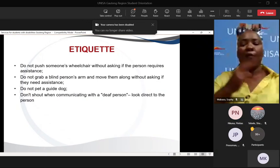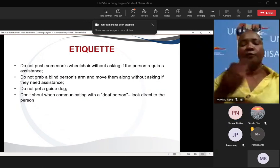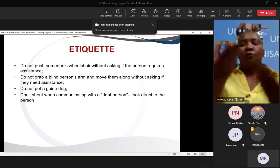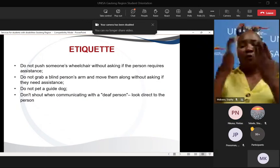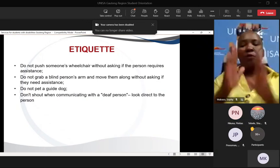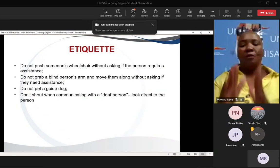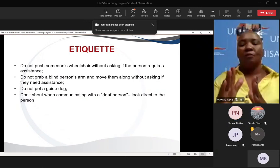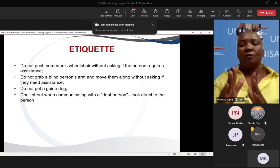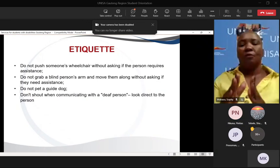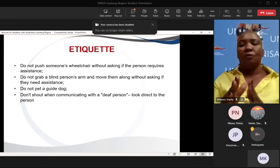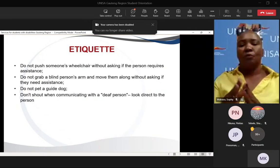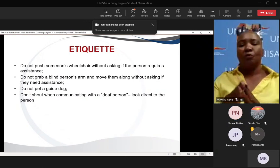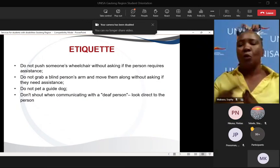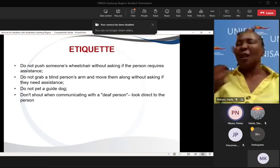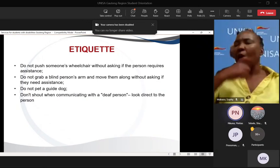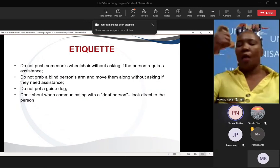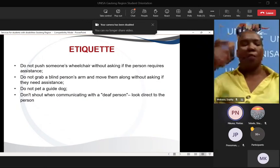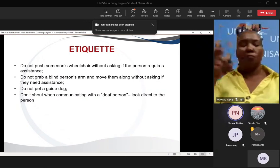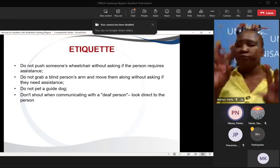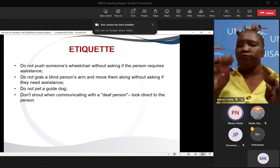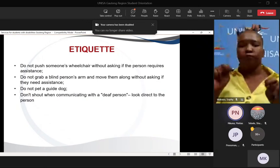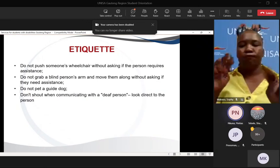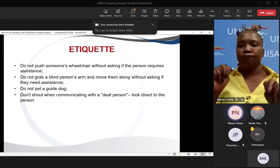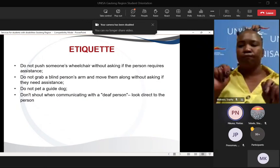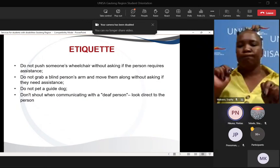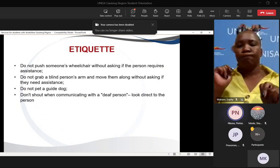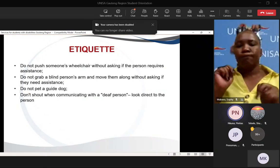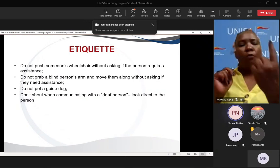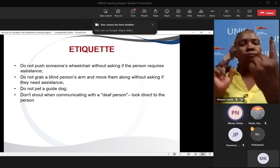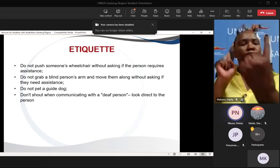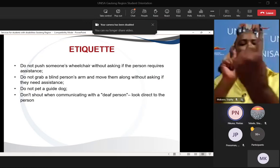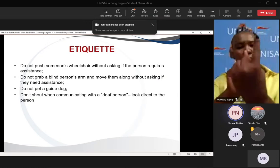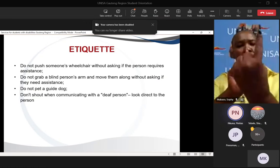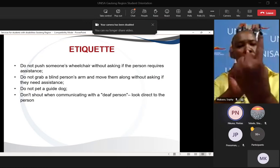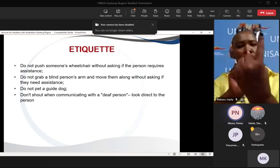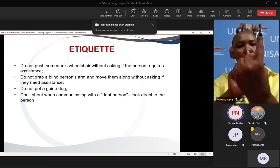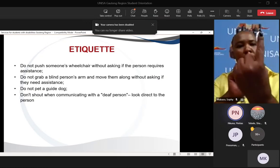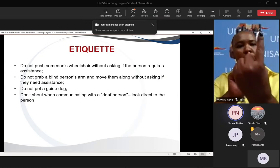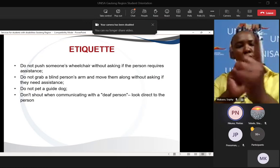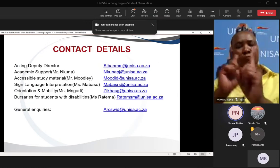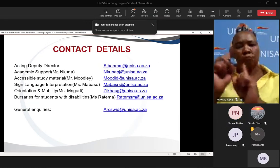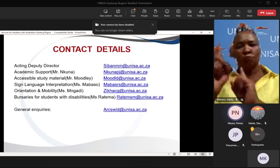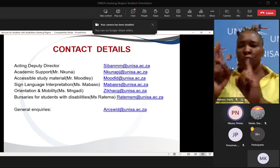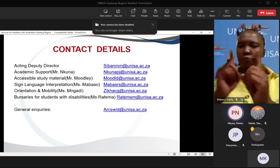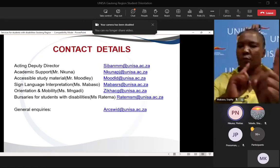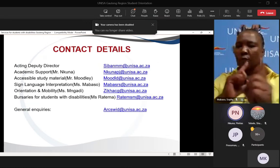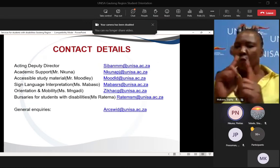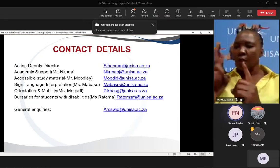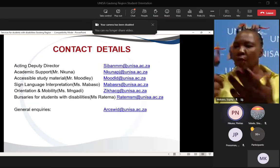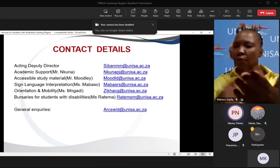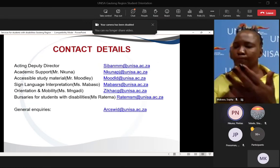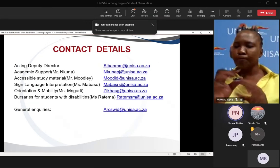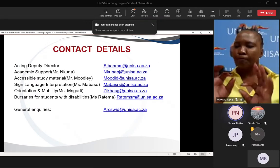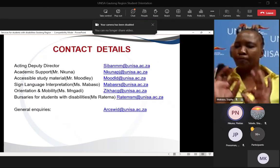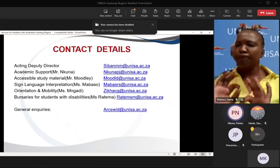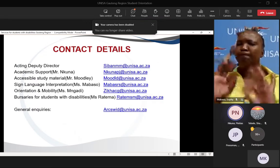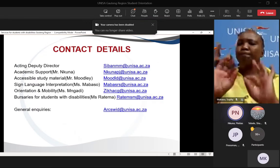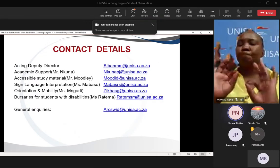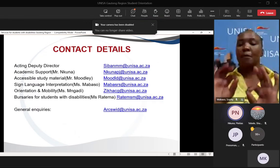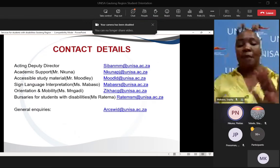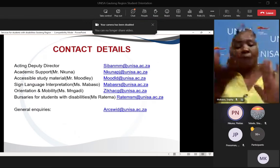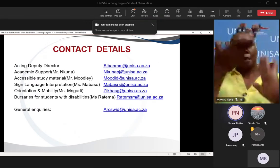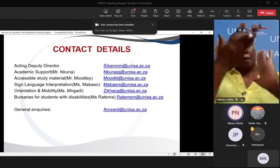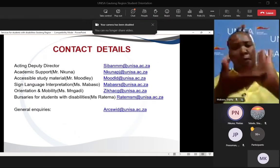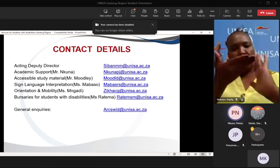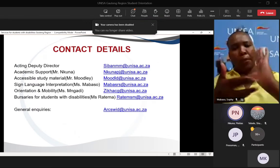Shout just look direct to the person and talk gently and these are the contact details of